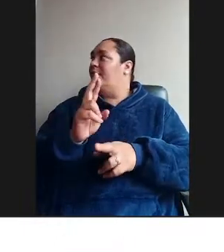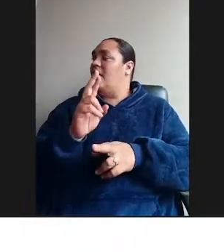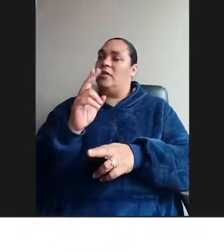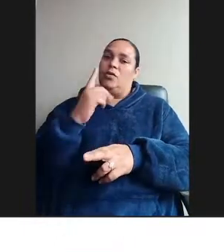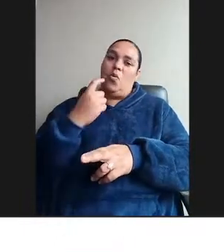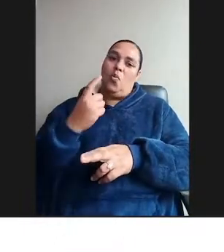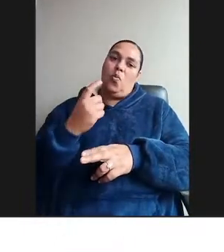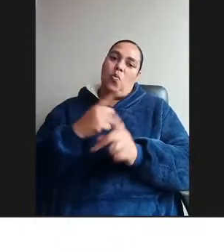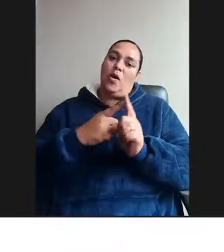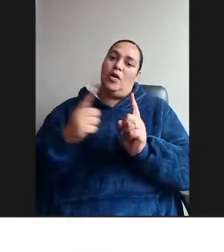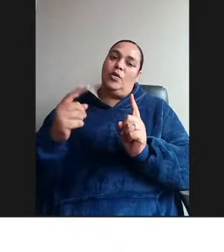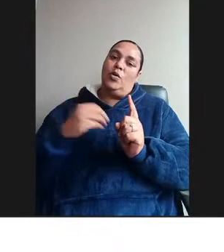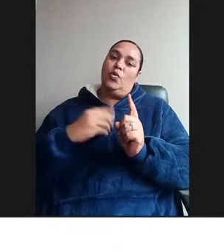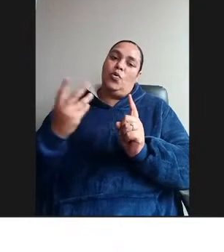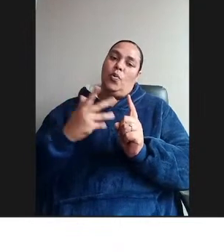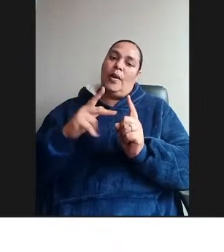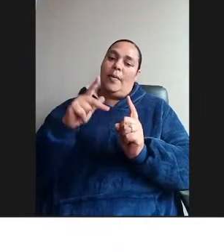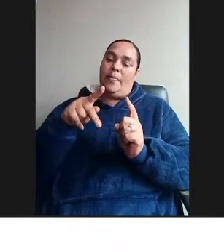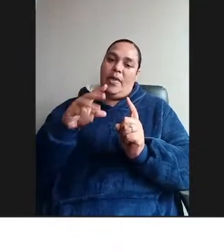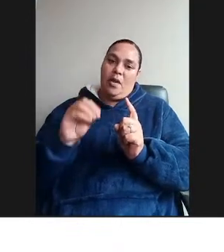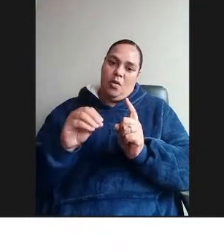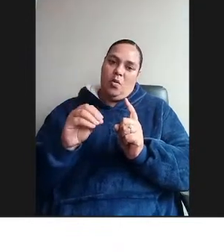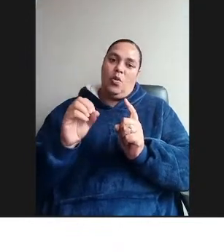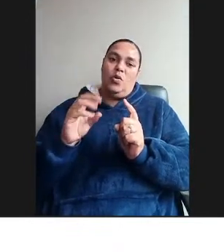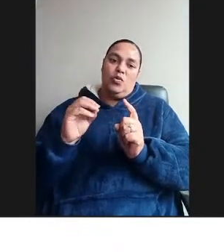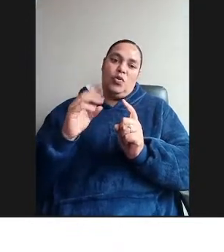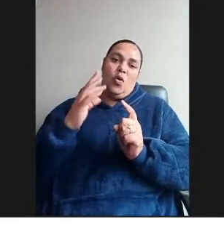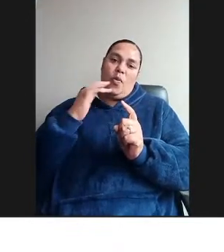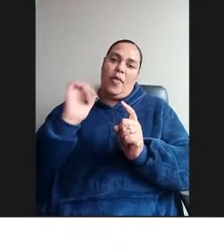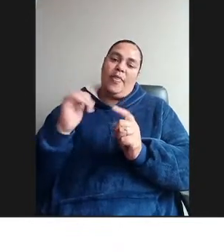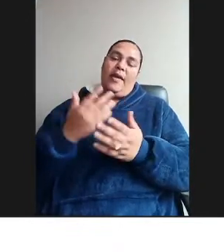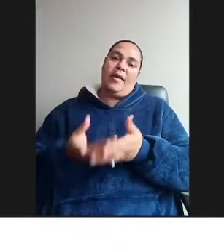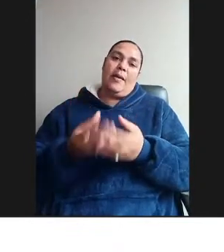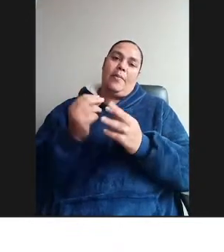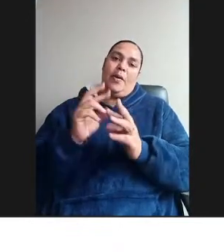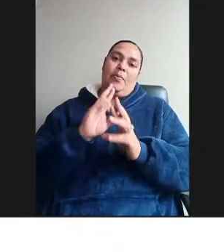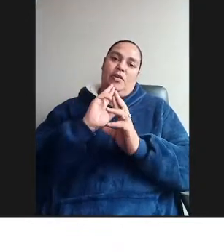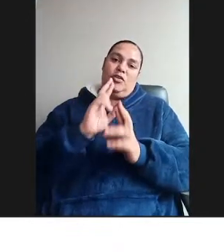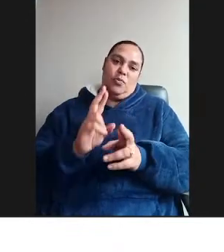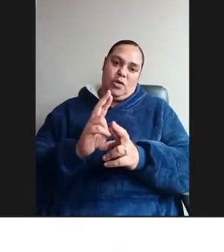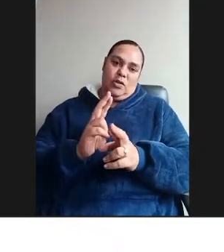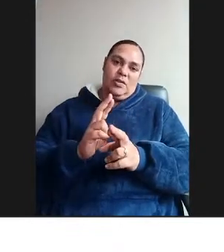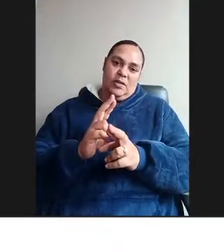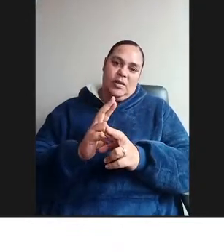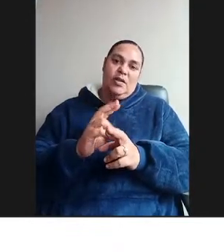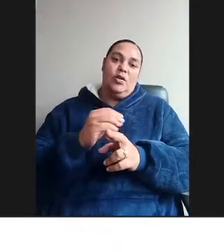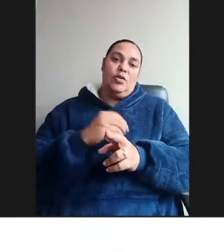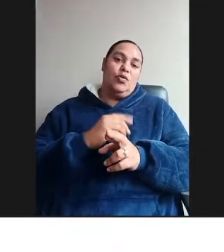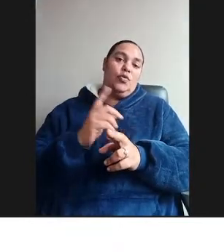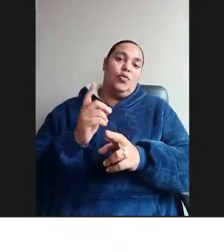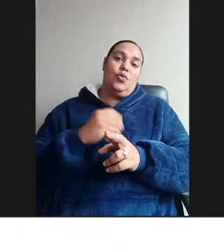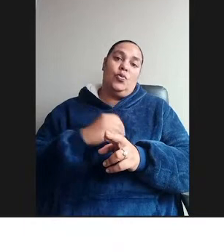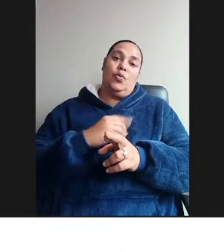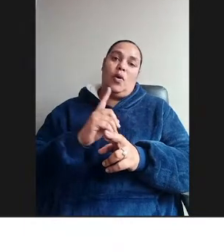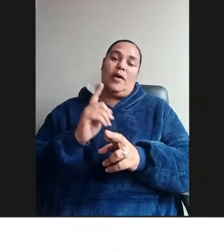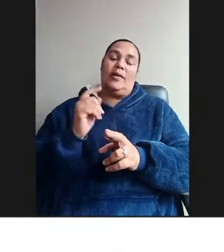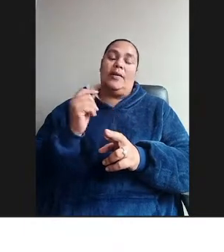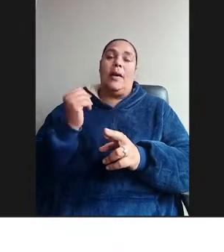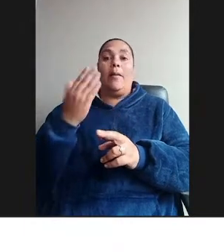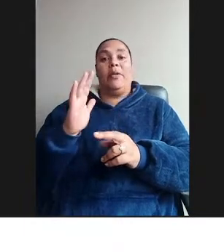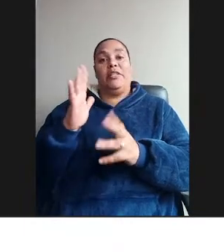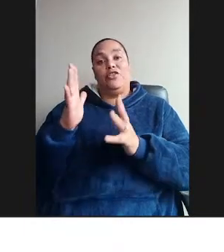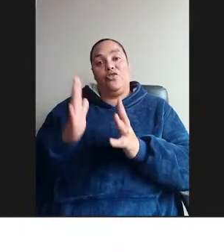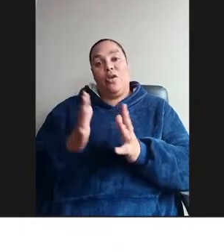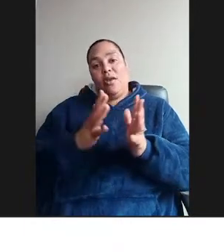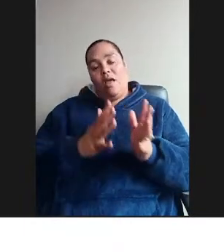the PO, so that they give the response to the petitioners, and secondly, to